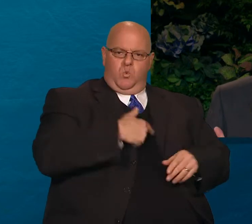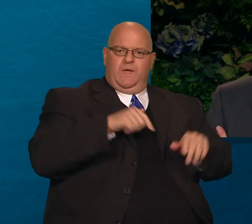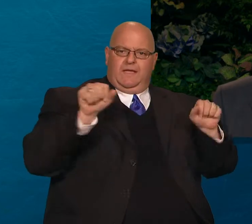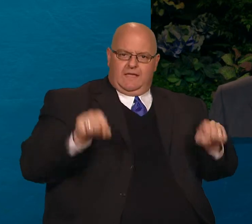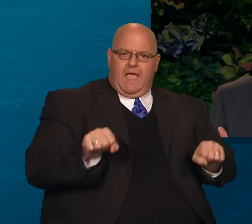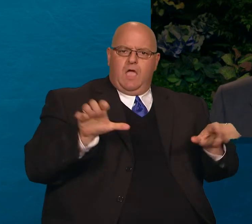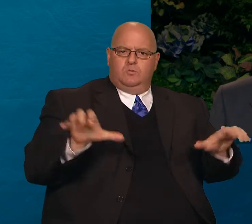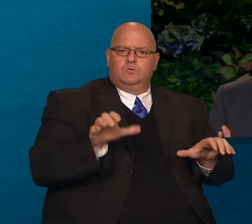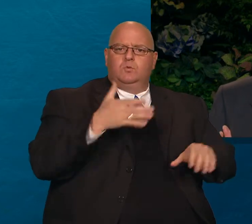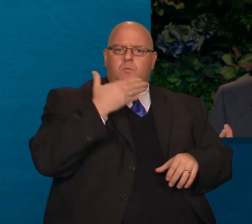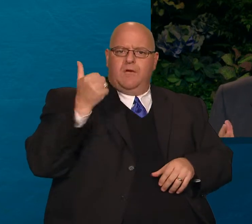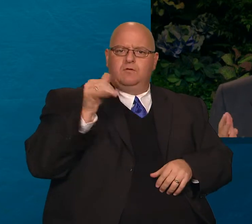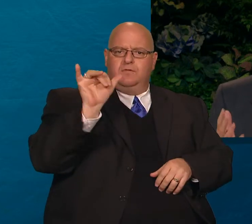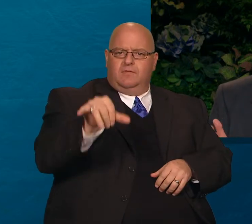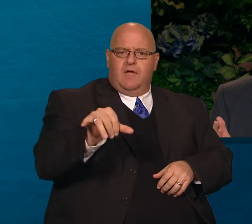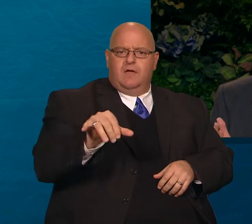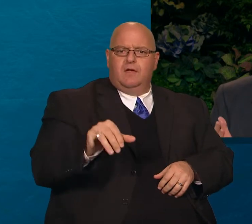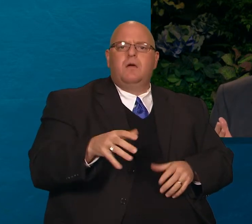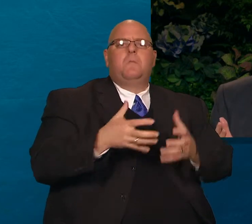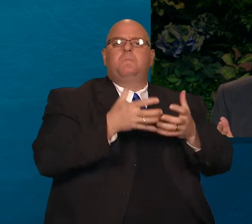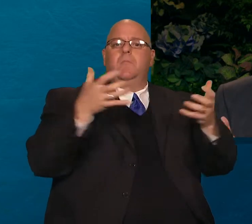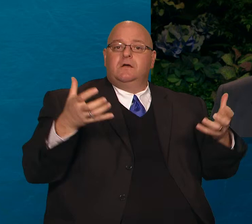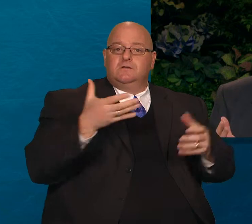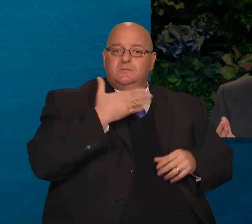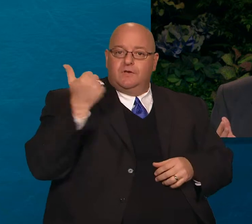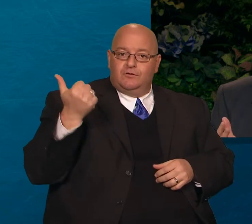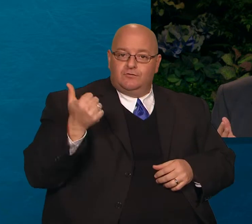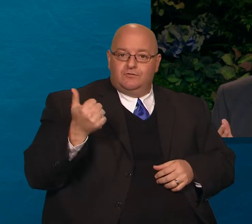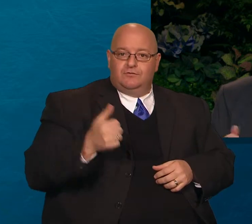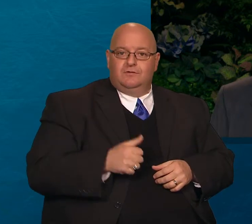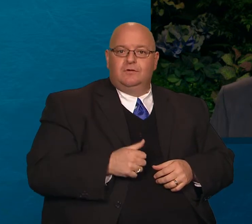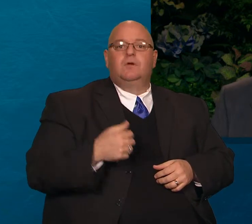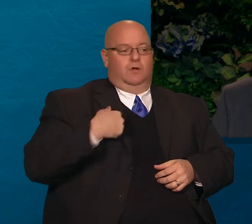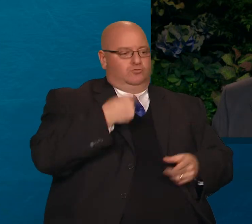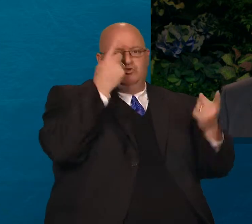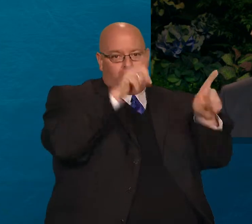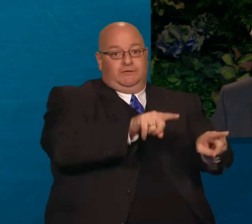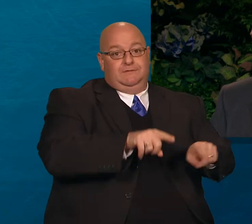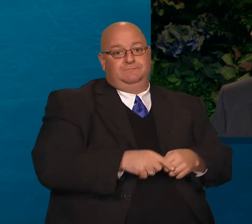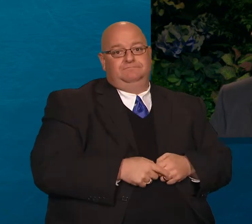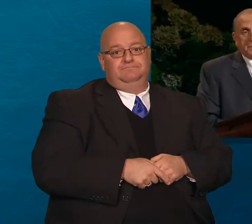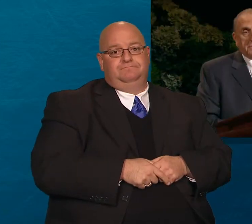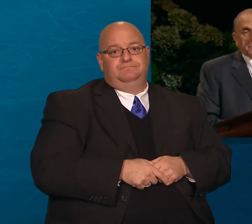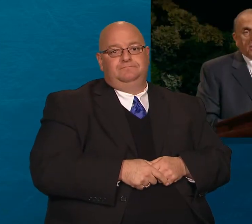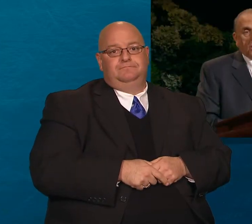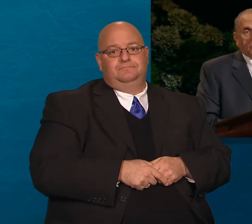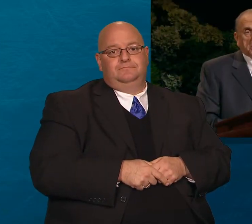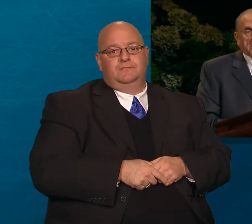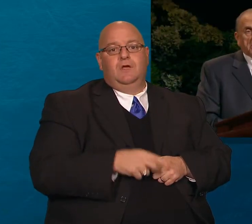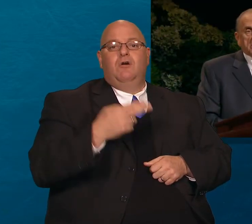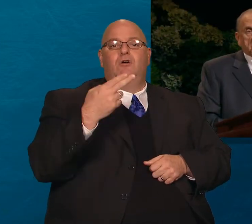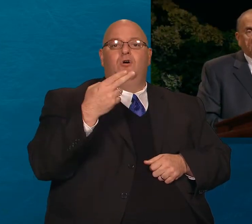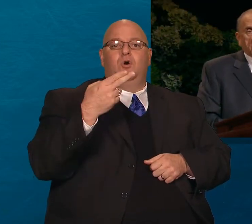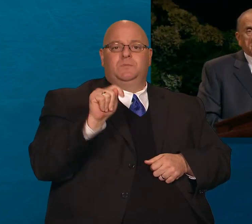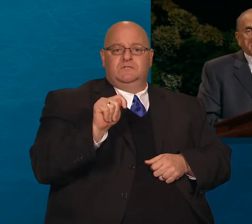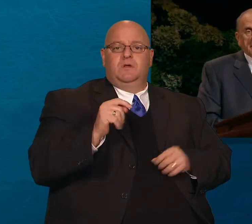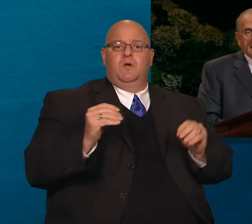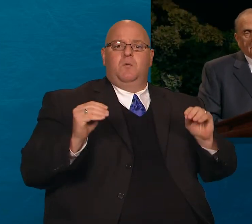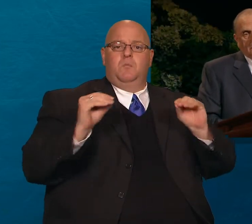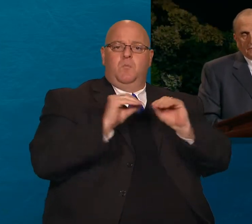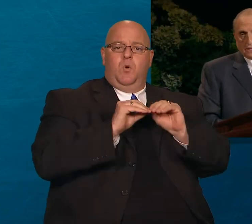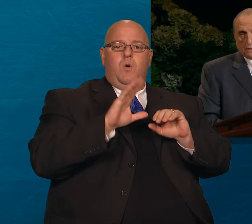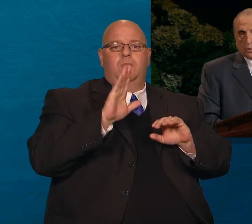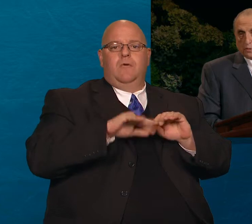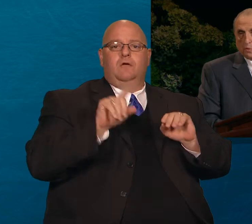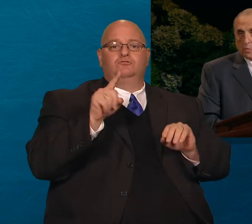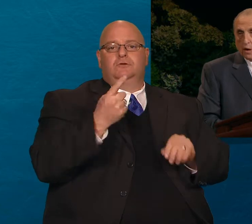than that, brethren. Much better." I agree. Home teaching is more than a